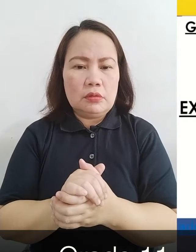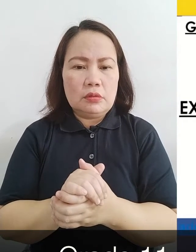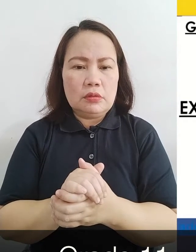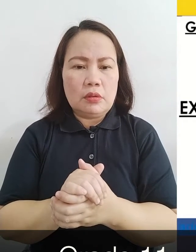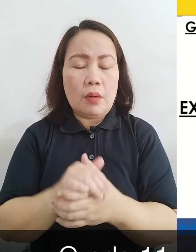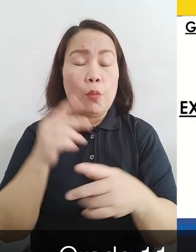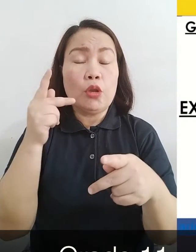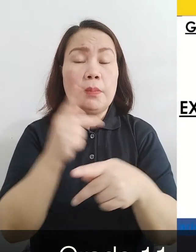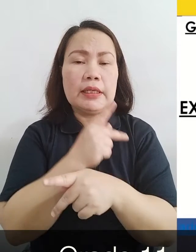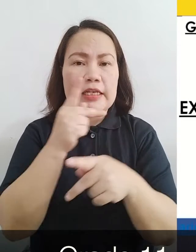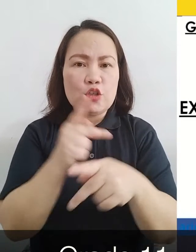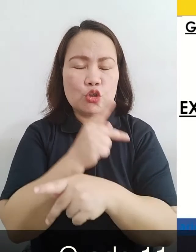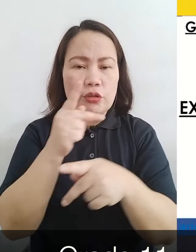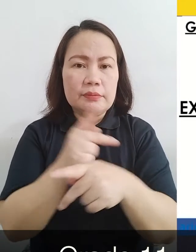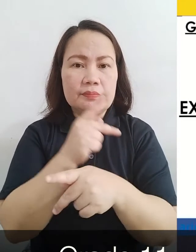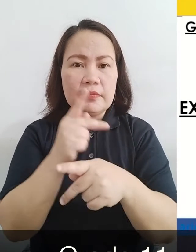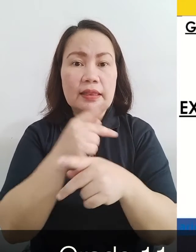example.